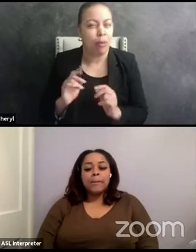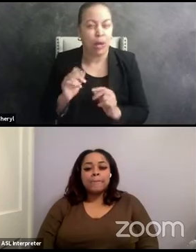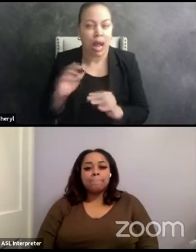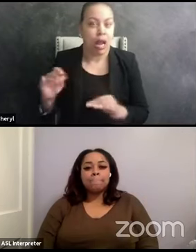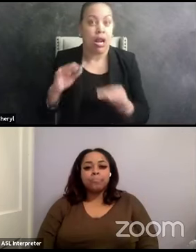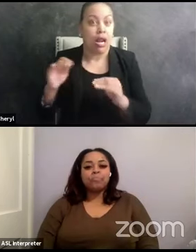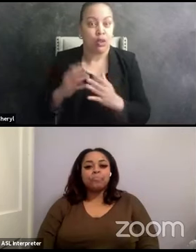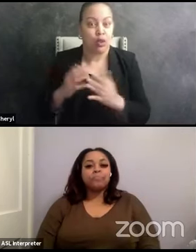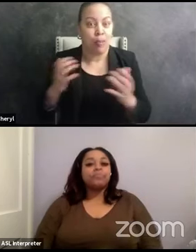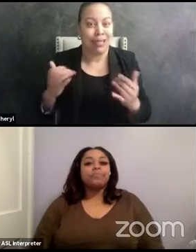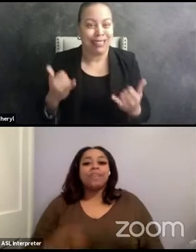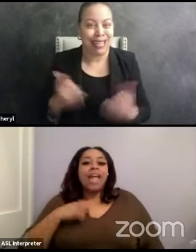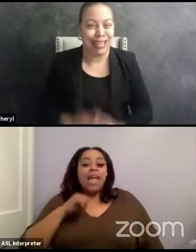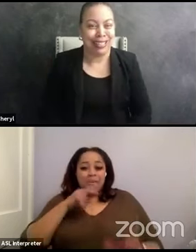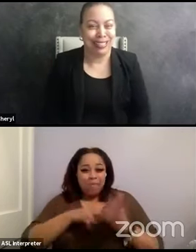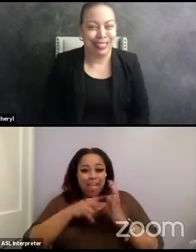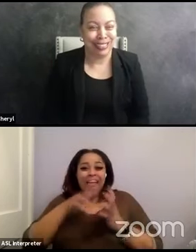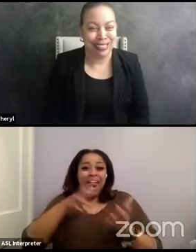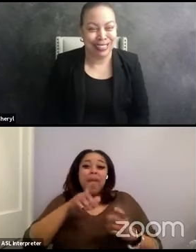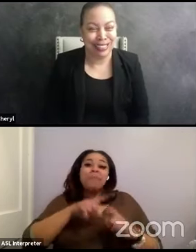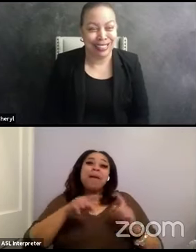B, I didn't you mean to know, laugh, but I meant